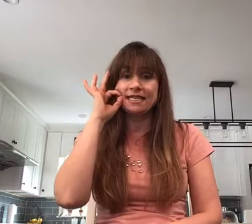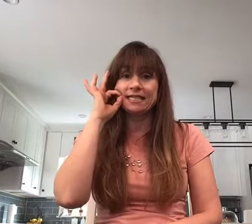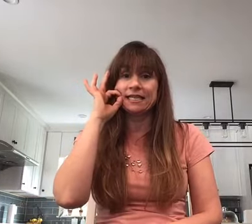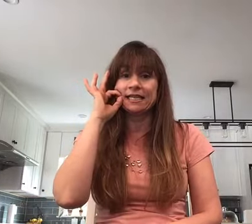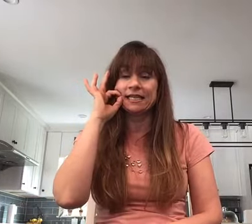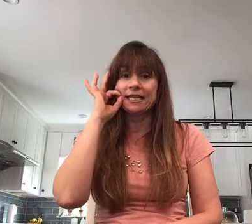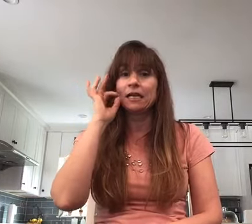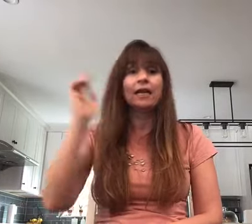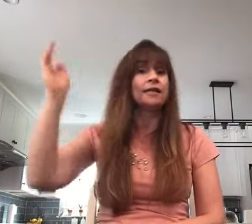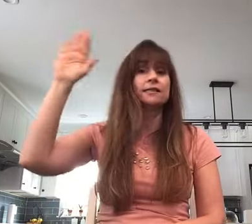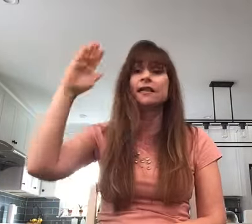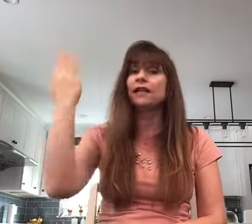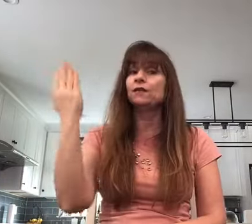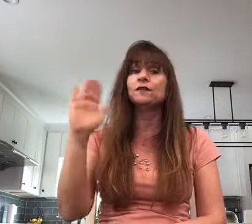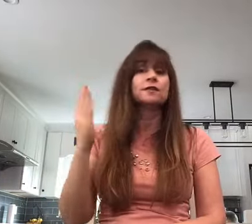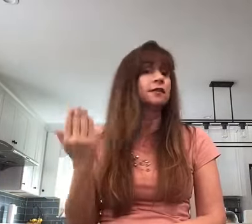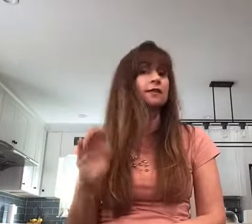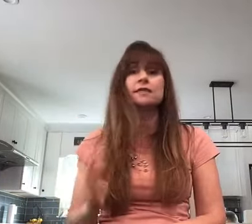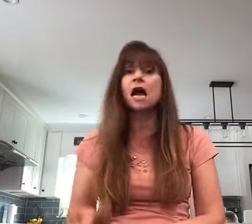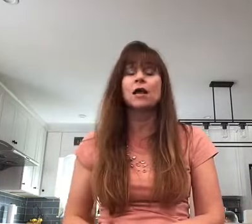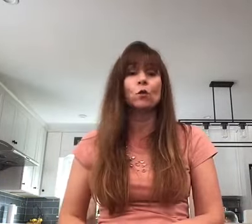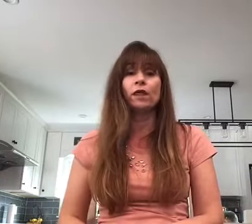season. Its leaf does not wither.